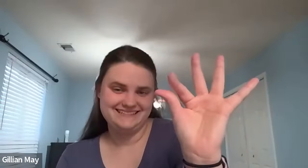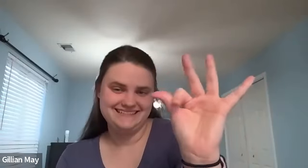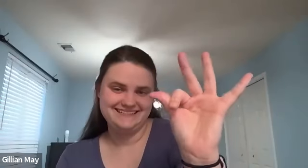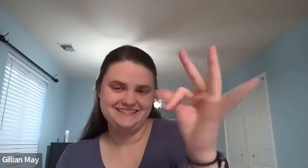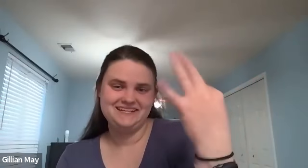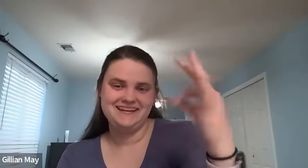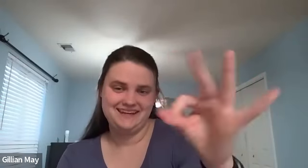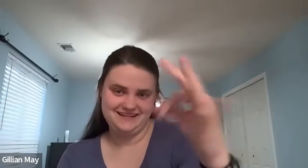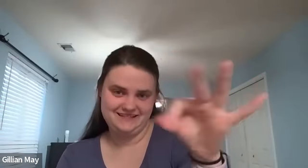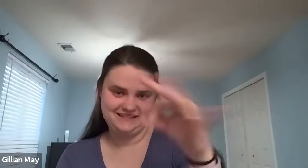19,